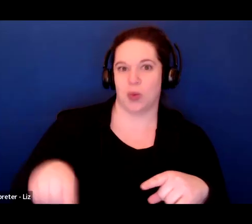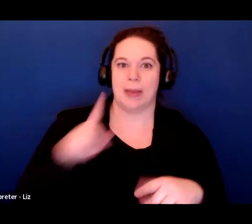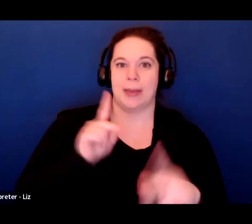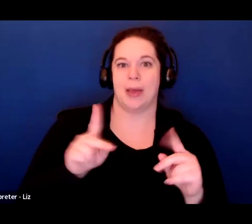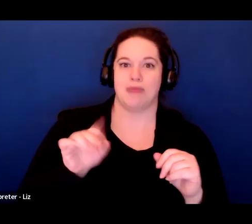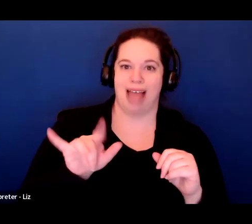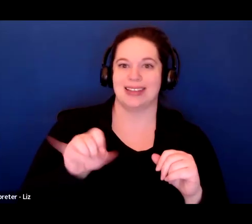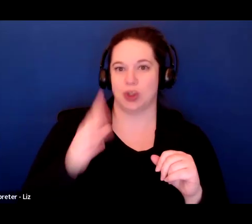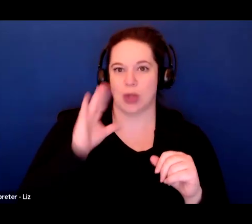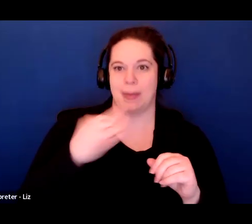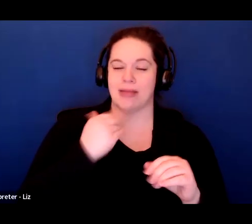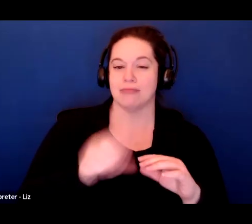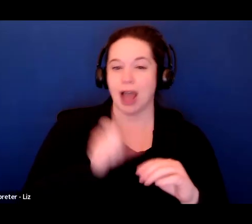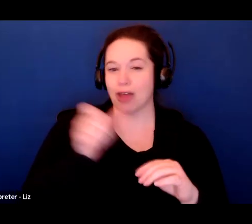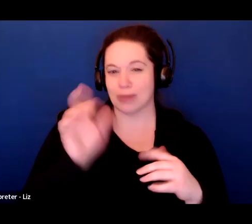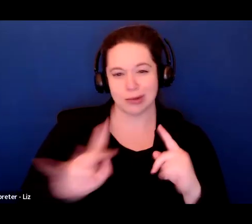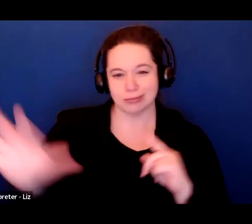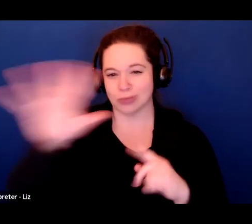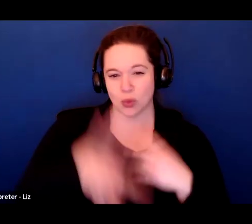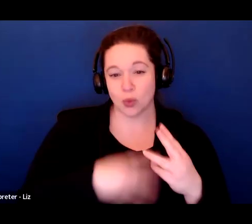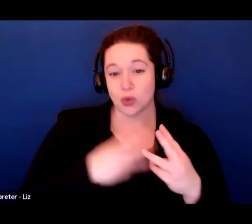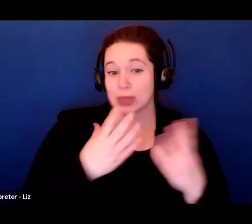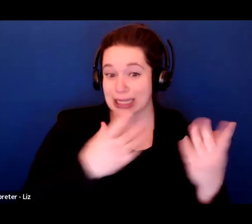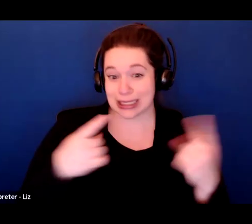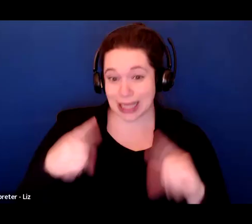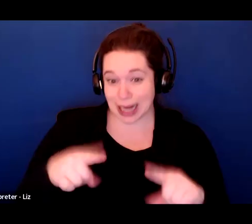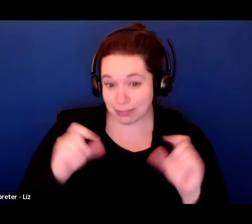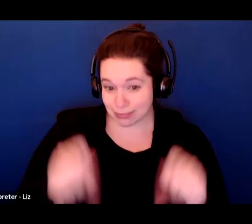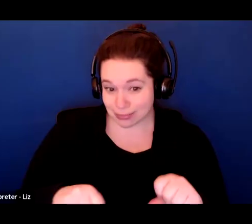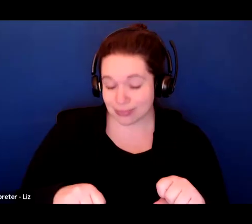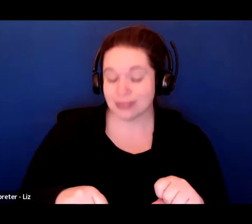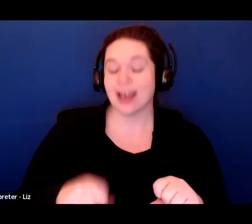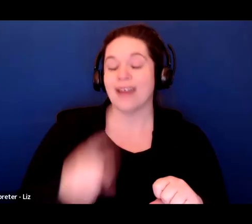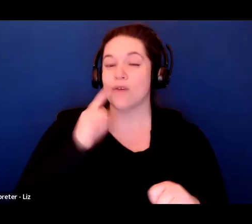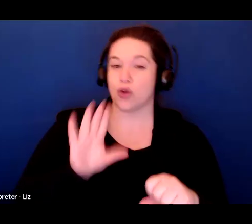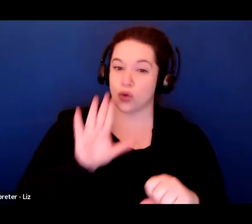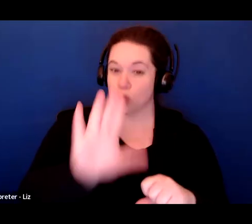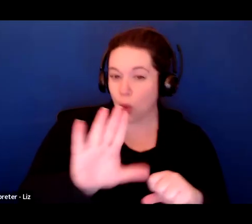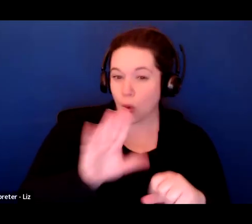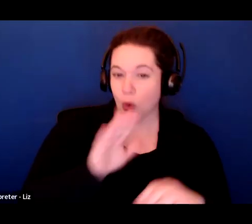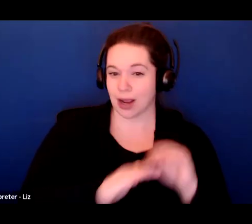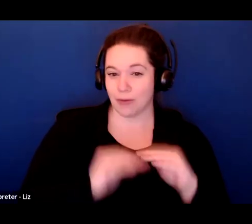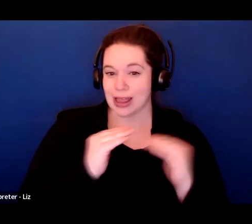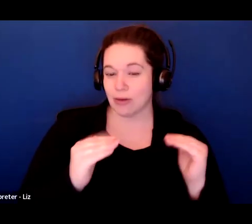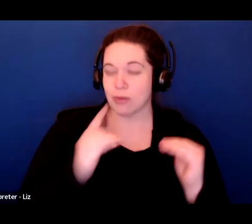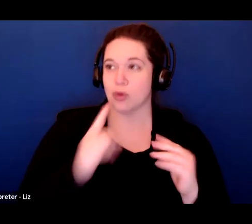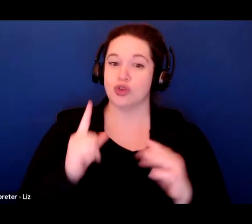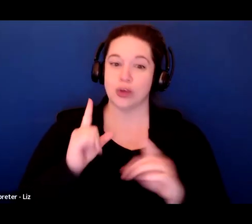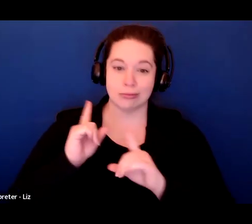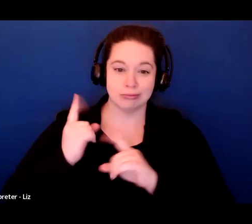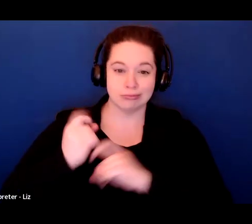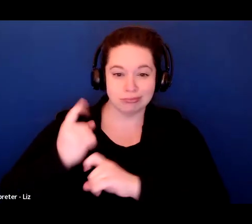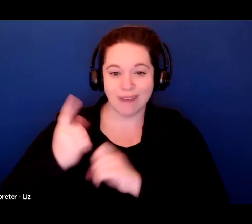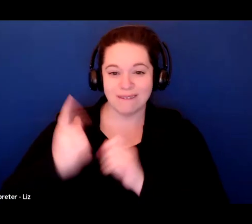world. So things do happen. And so I know for your comfort level, you might want to have that. And